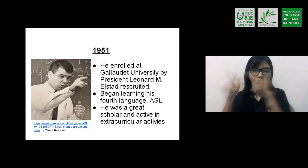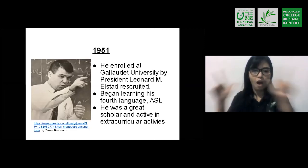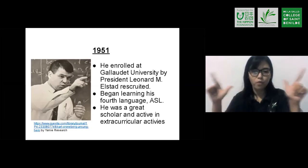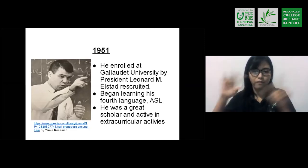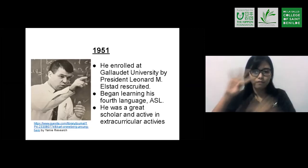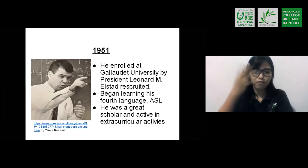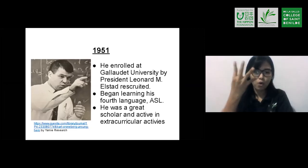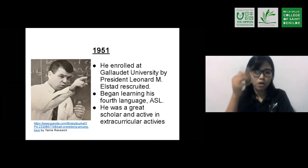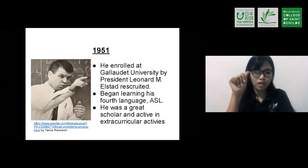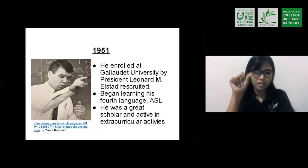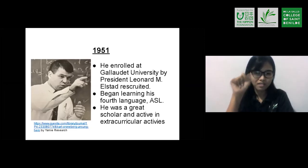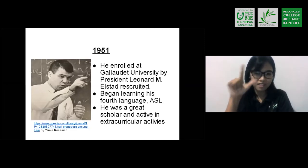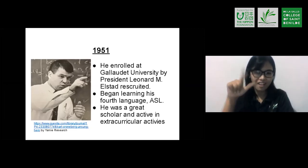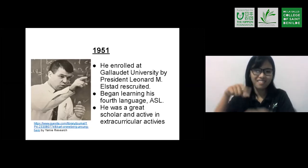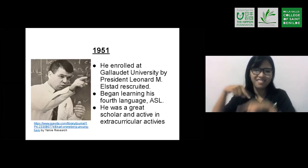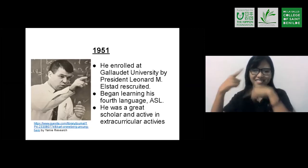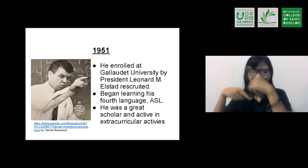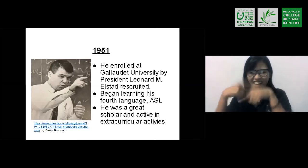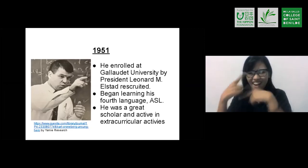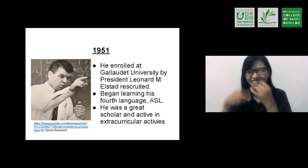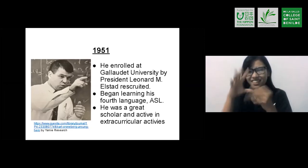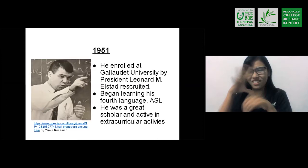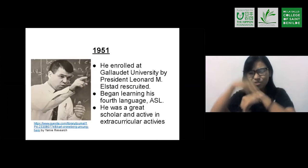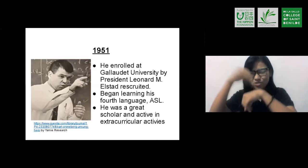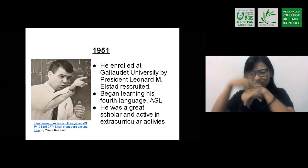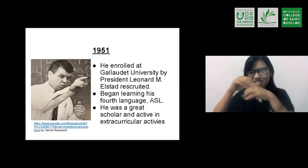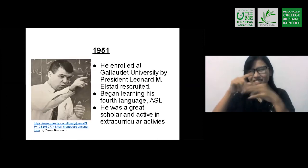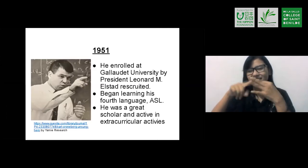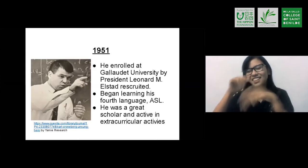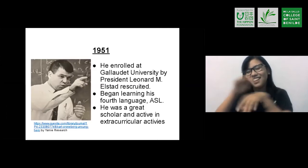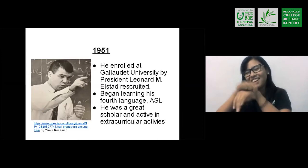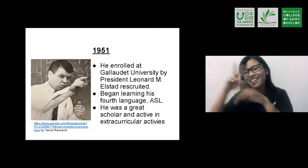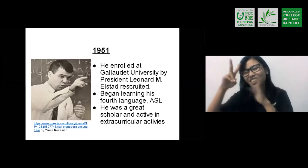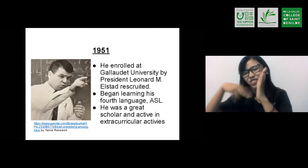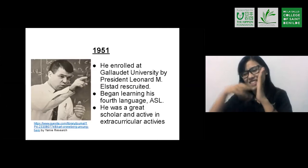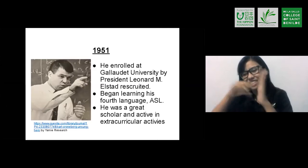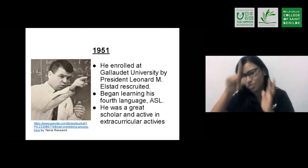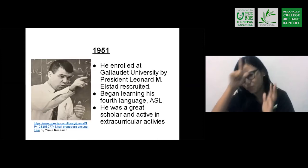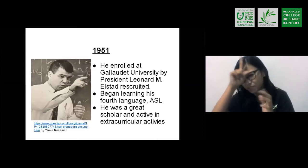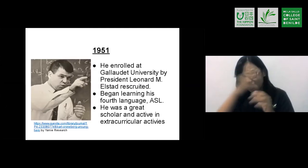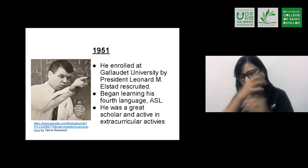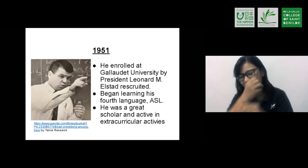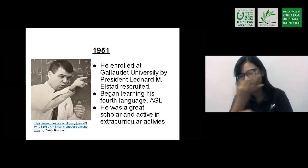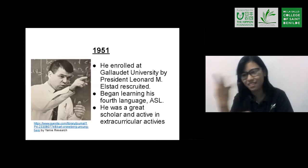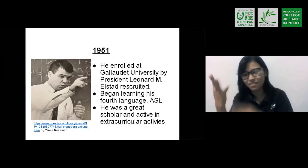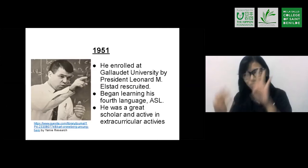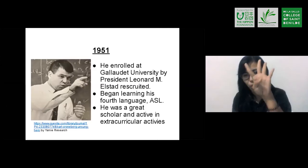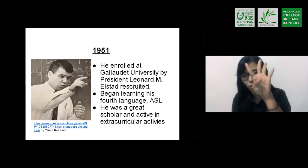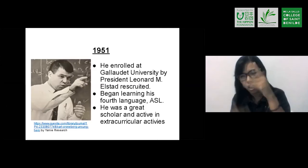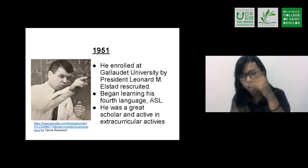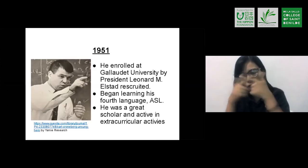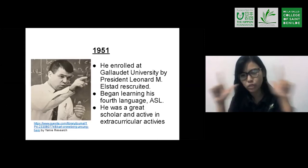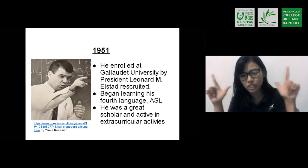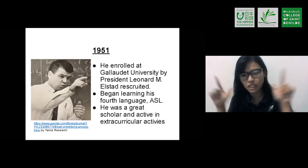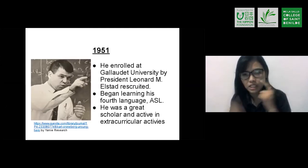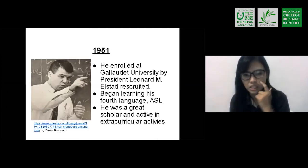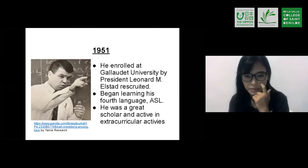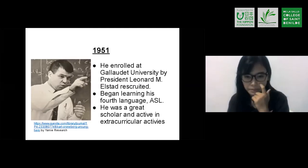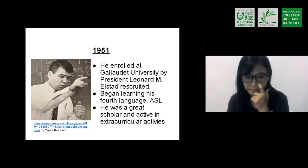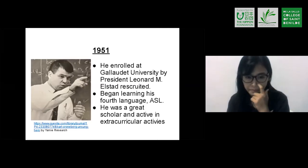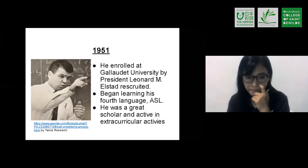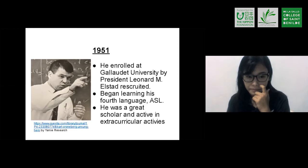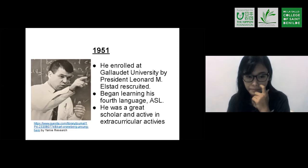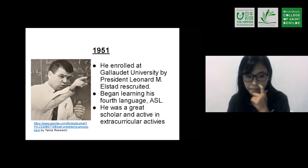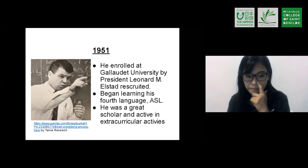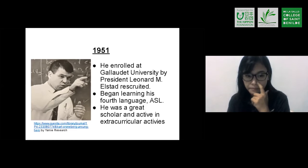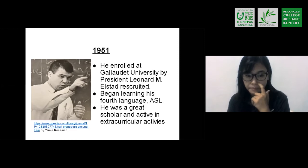and he knows 4 different languages: ASL, Swedish Sign Language, English written, and German.